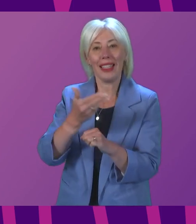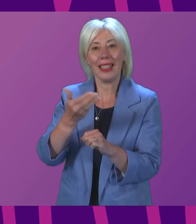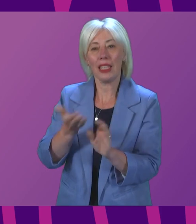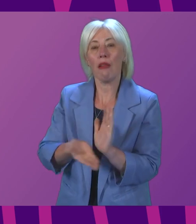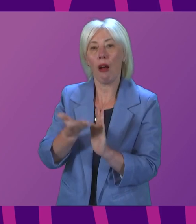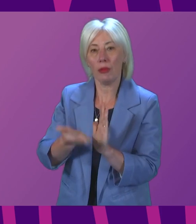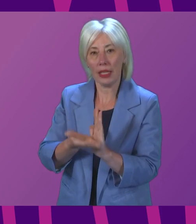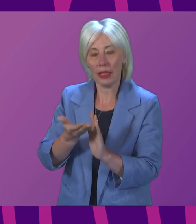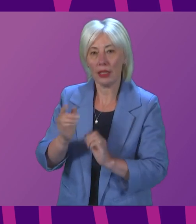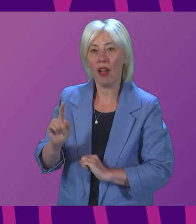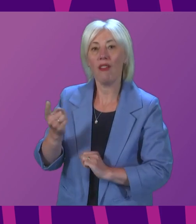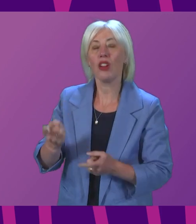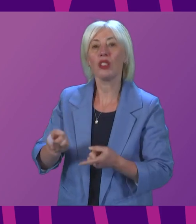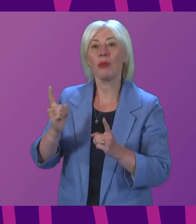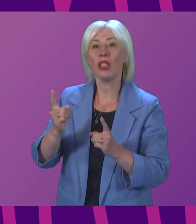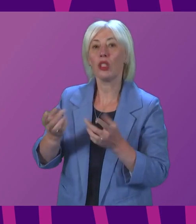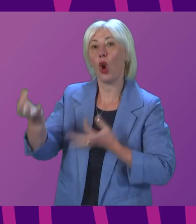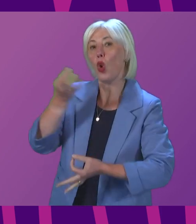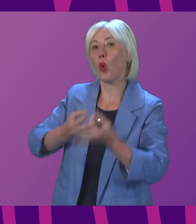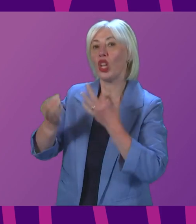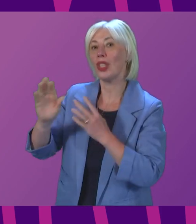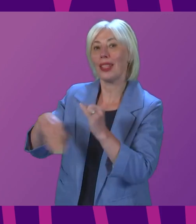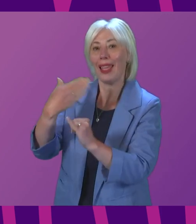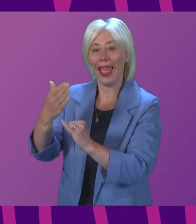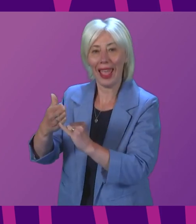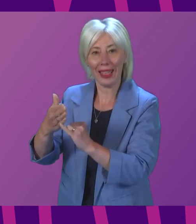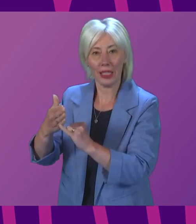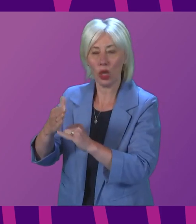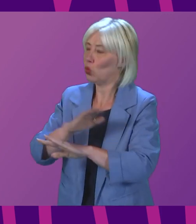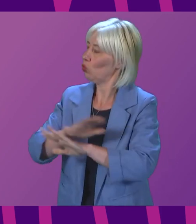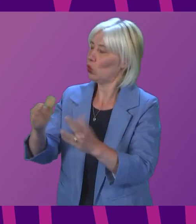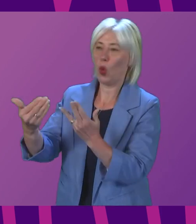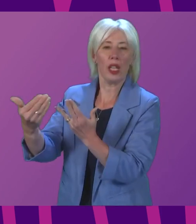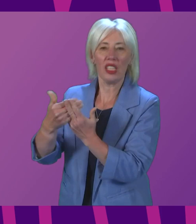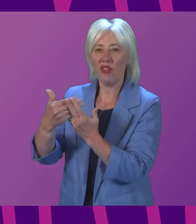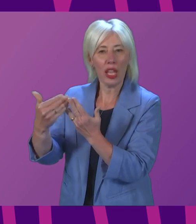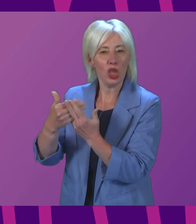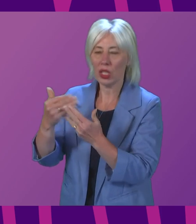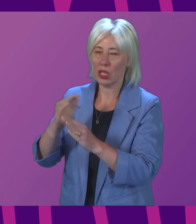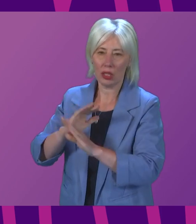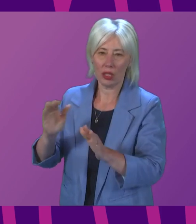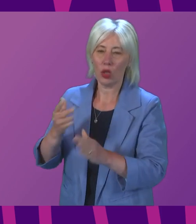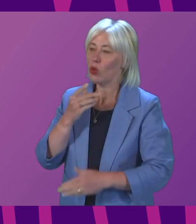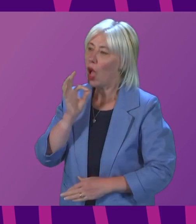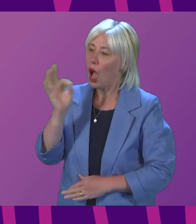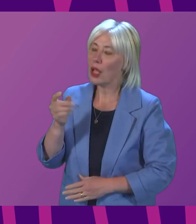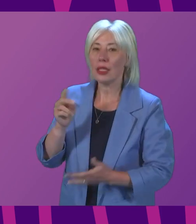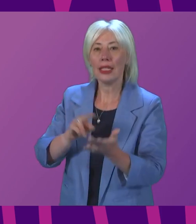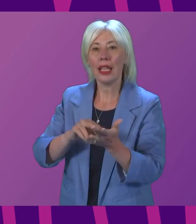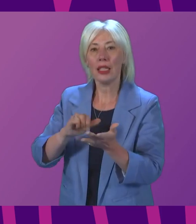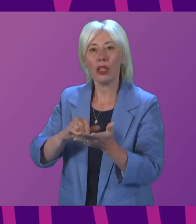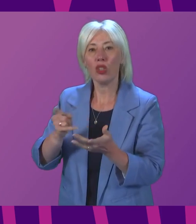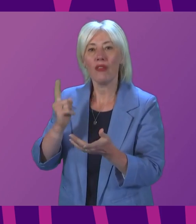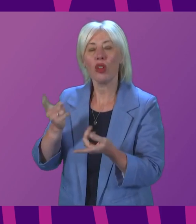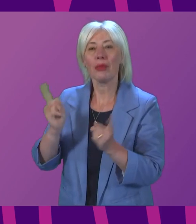The First Minister will take questions at the end of her statement, and so there should be no interventions or interruptions. I call on Nicola Sturgeon, First